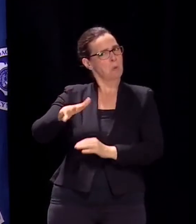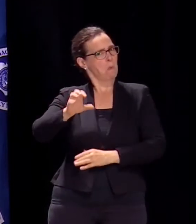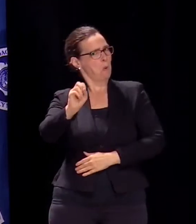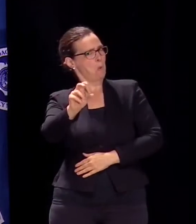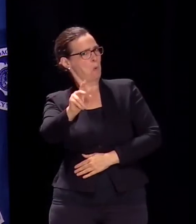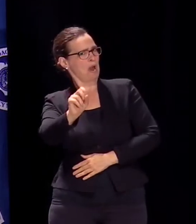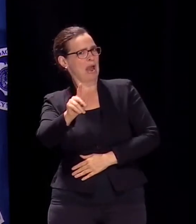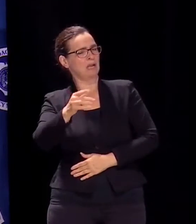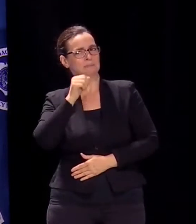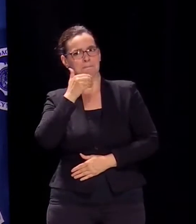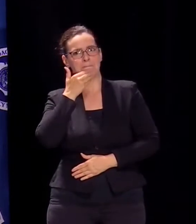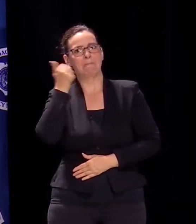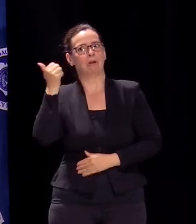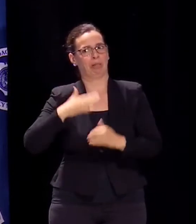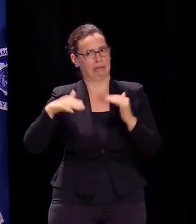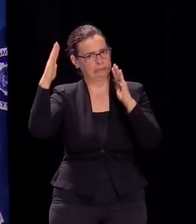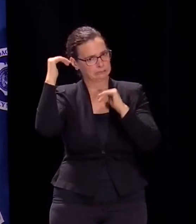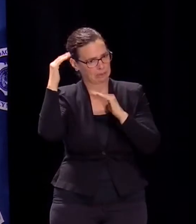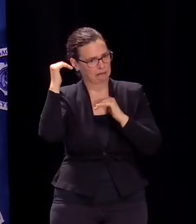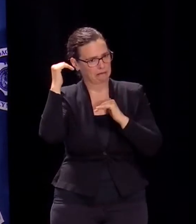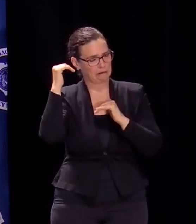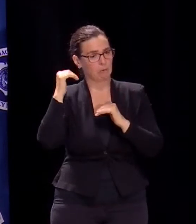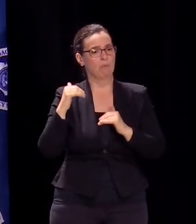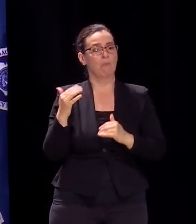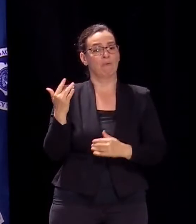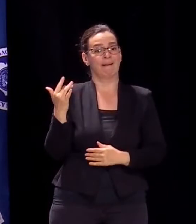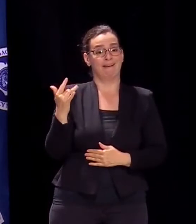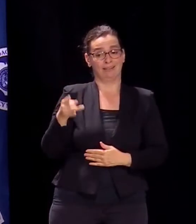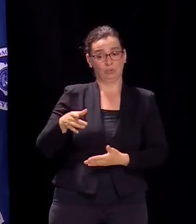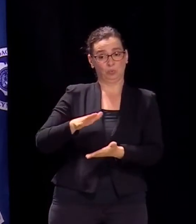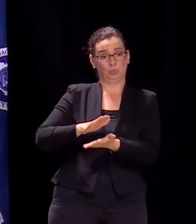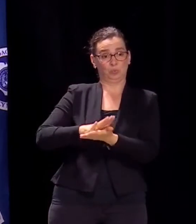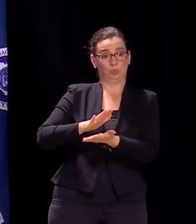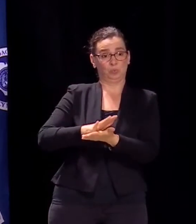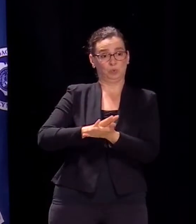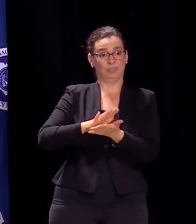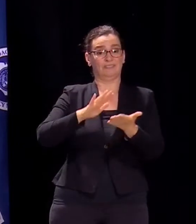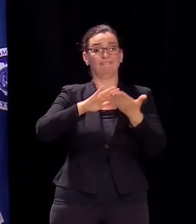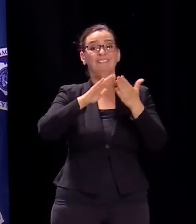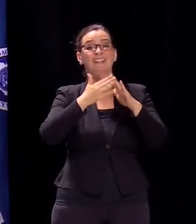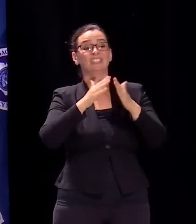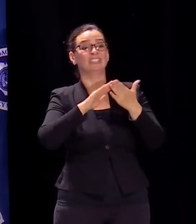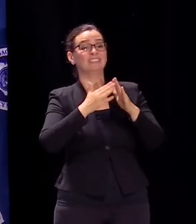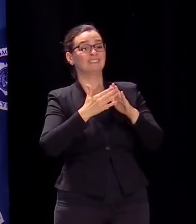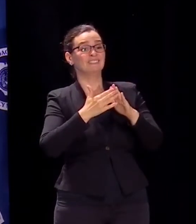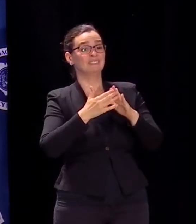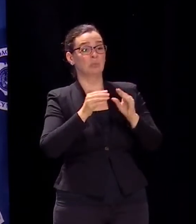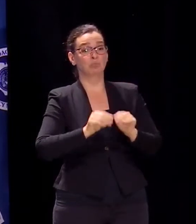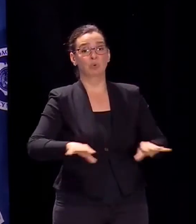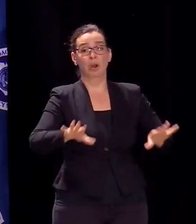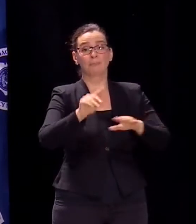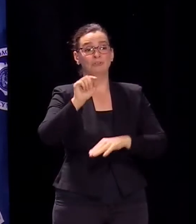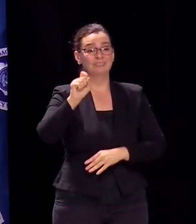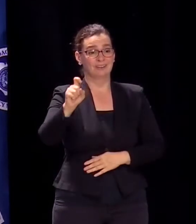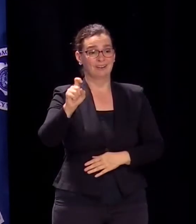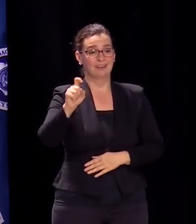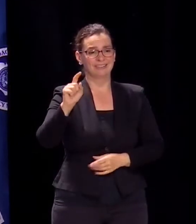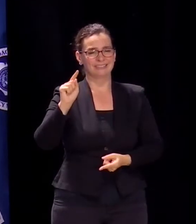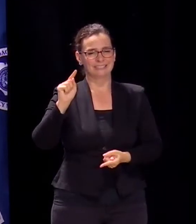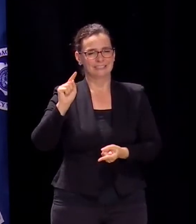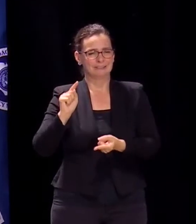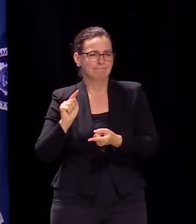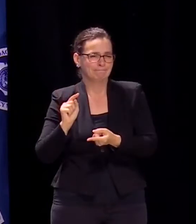collection. Certainly in this time, property tax collection is not as strong as it was last year. In addition